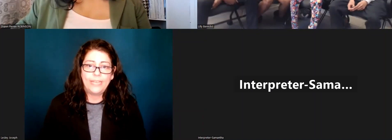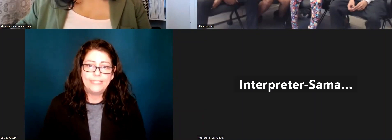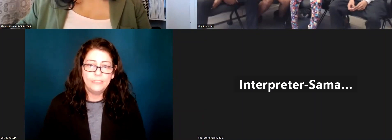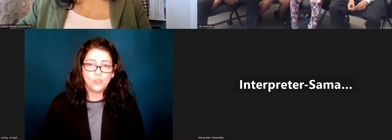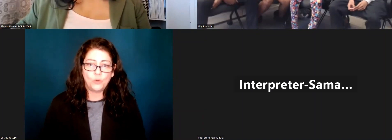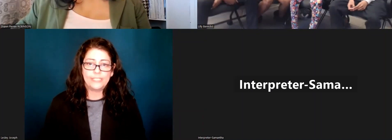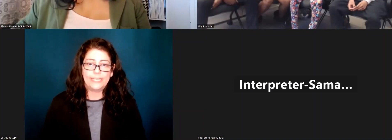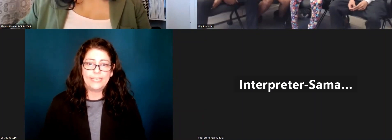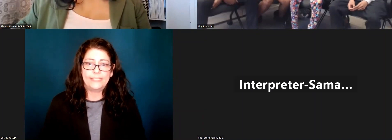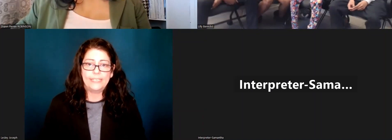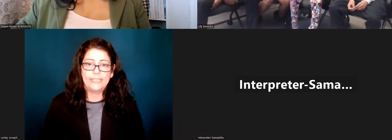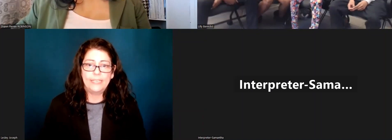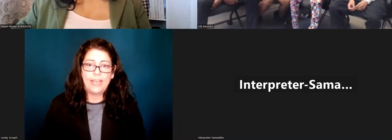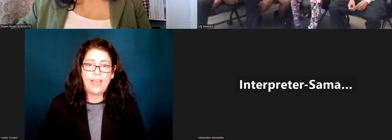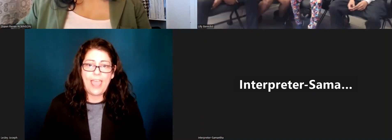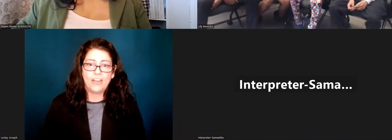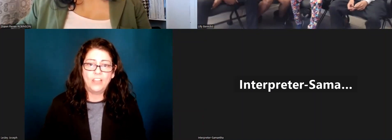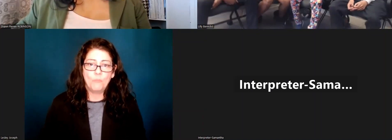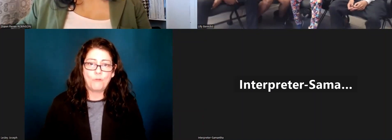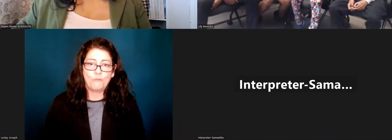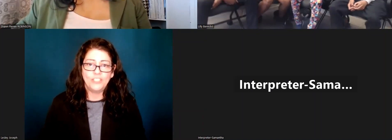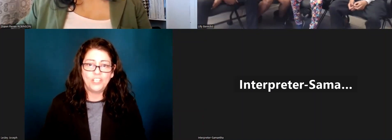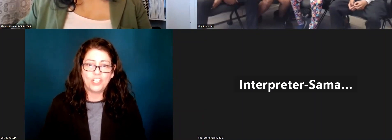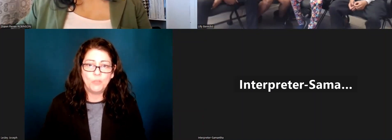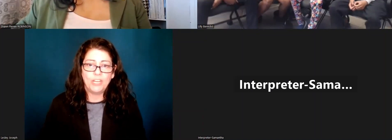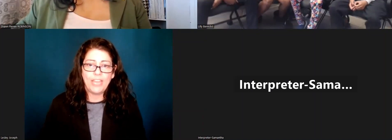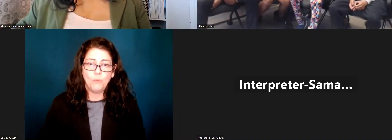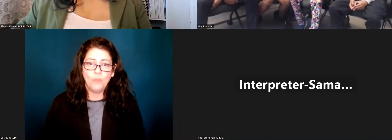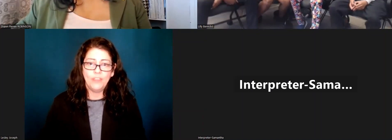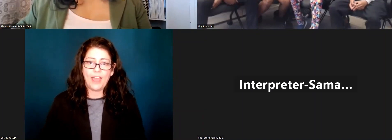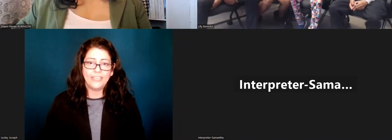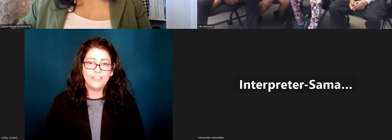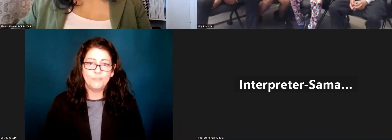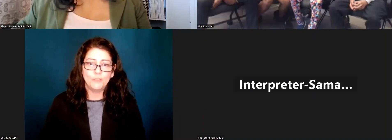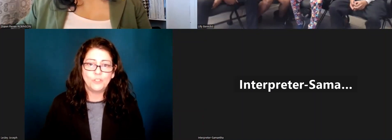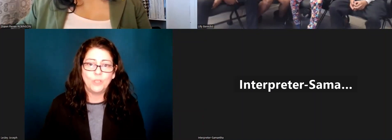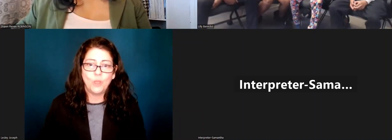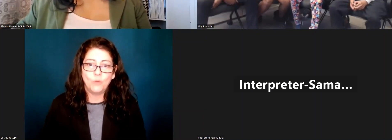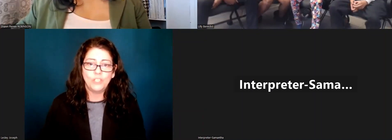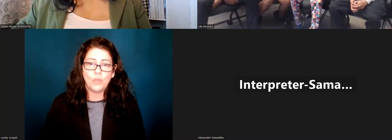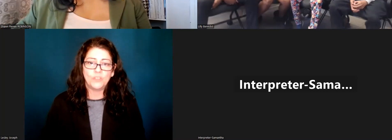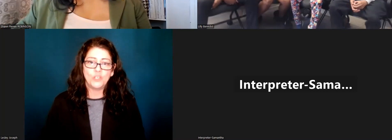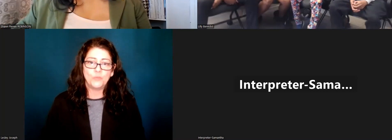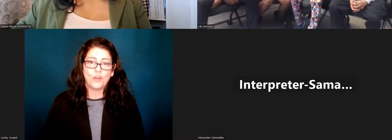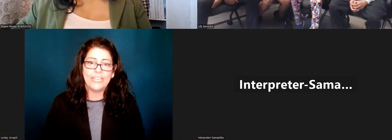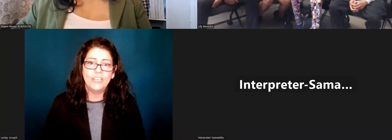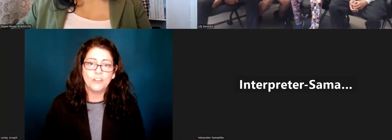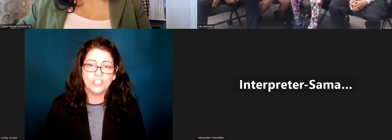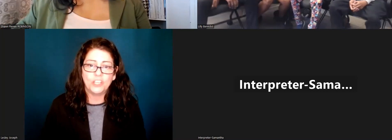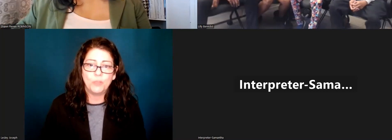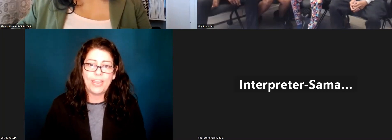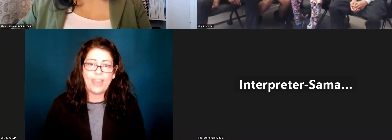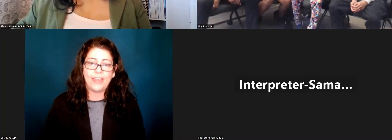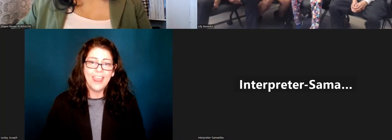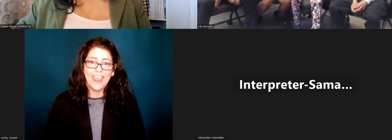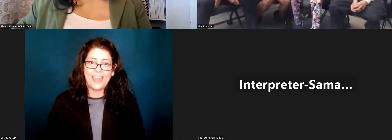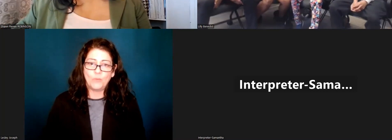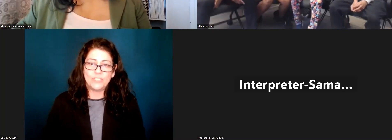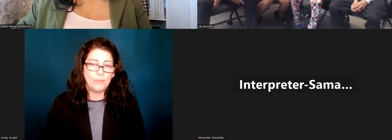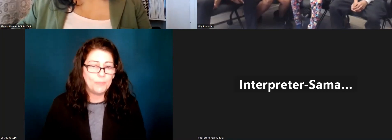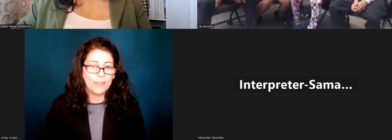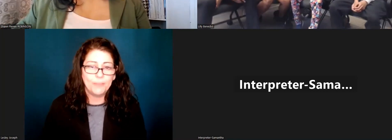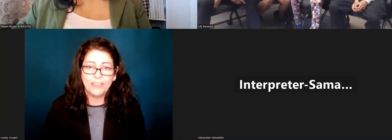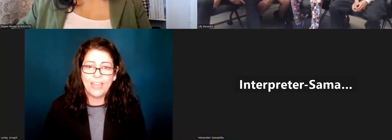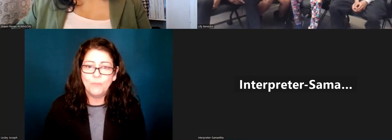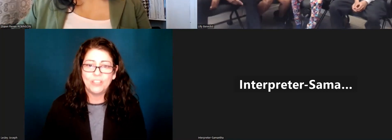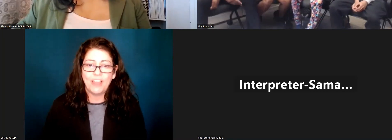So when I did join CSD, I had a lot more friends to communicate with. I didn't feel so alone, so I was much more eager to communicate. And I